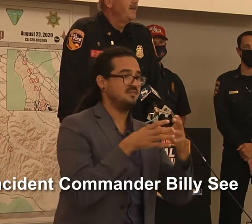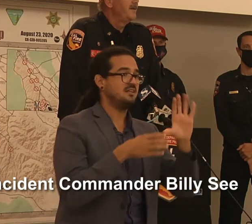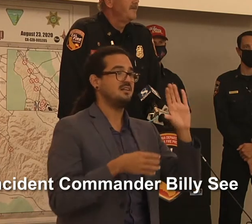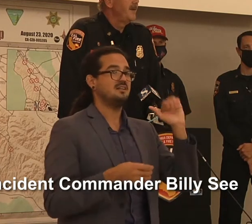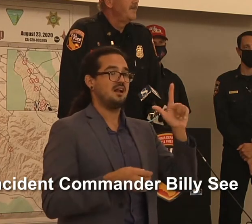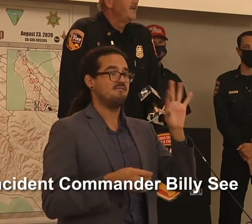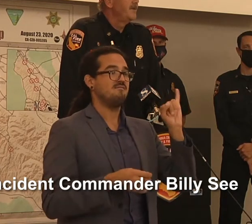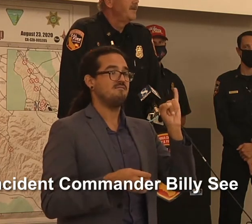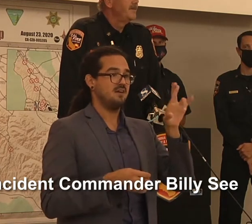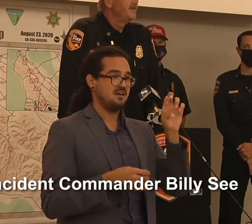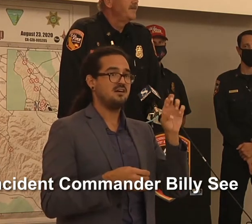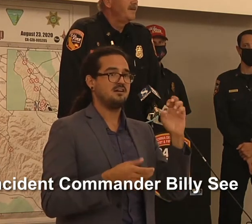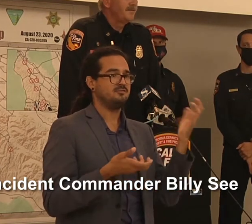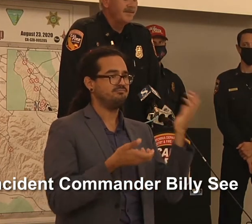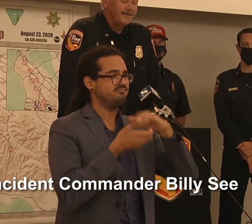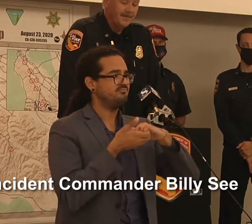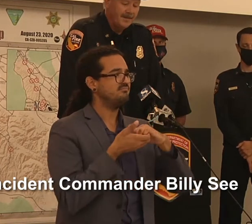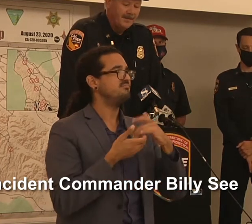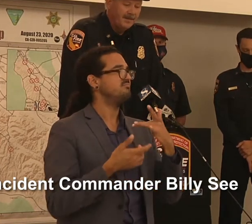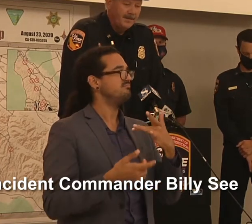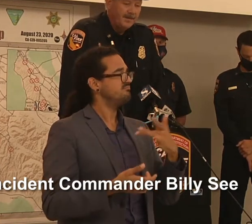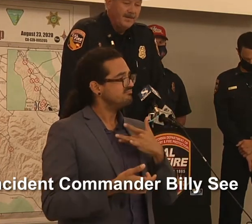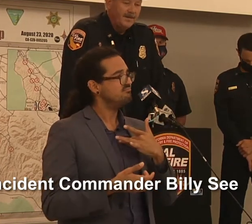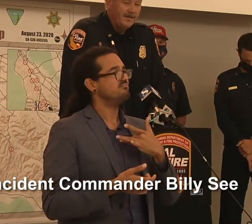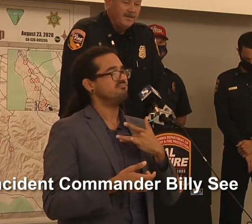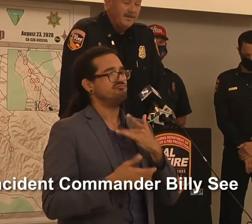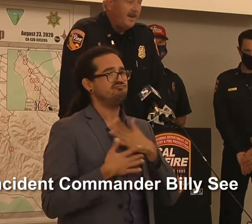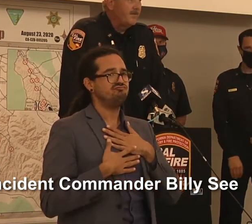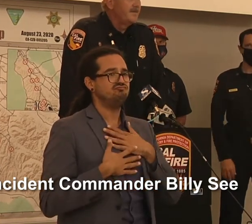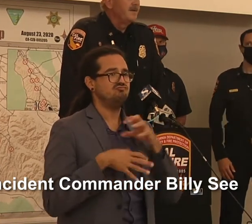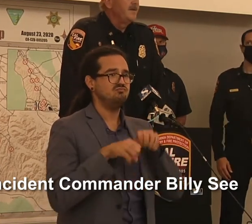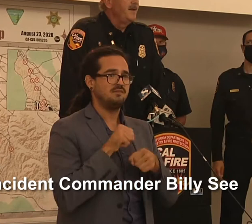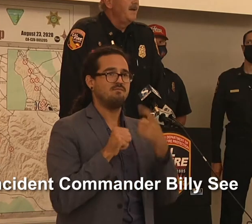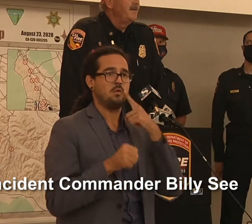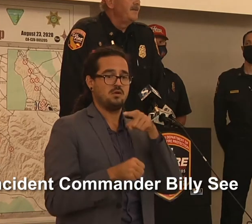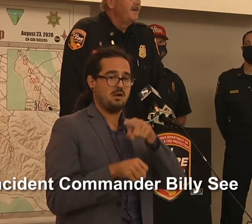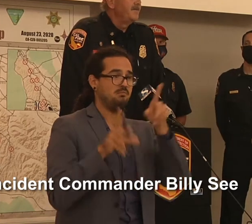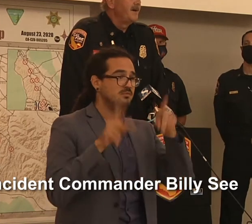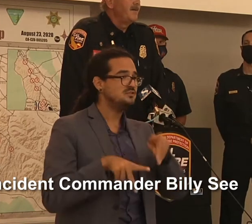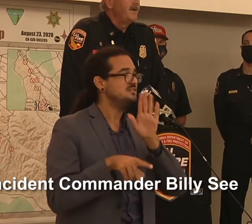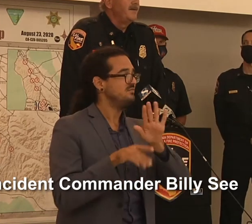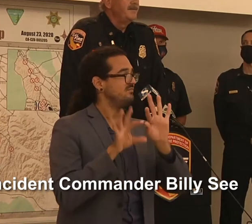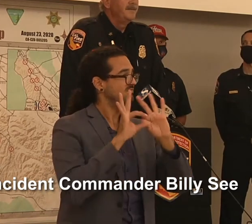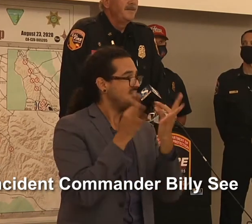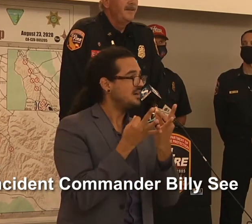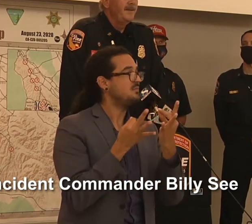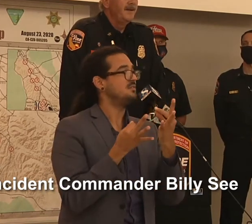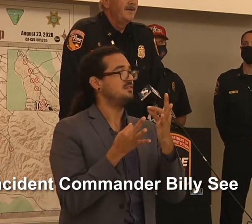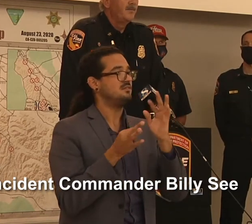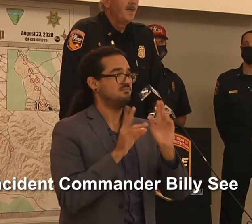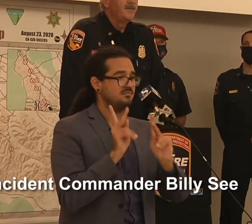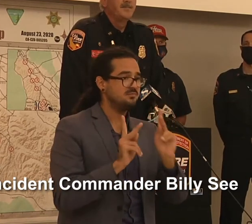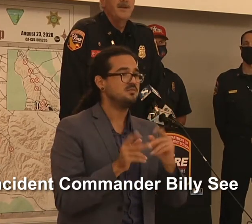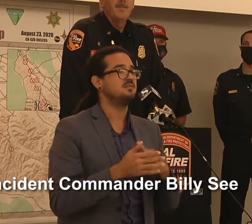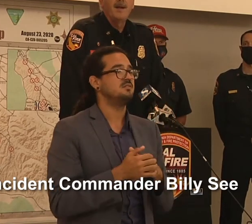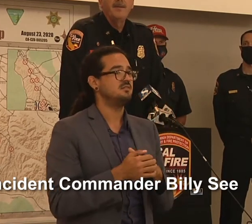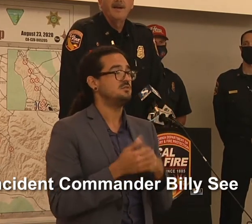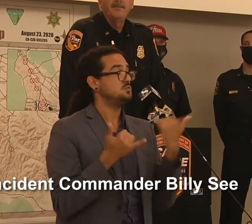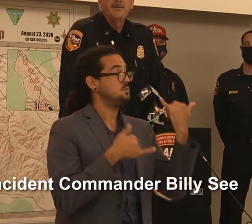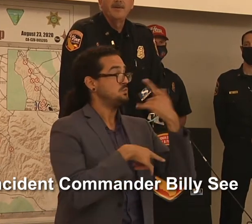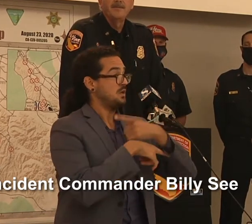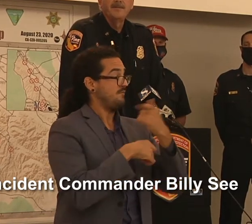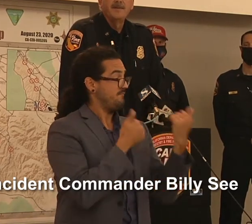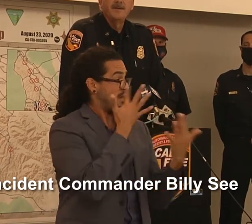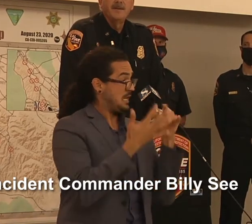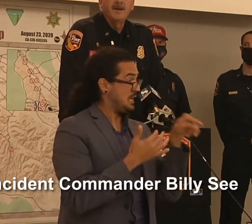out to the family of the deceased. Today was a good day on the fire line. The weather's been